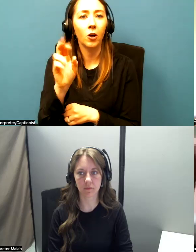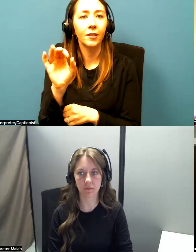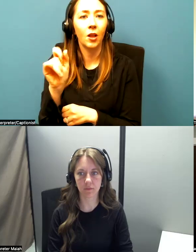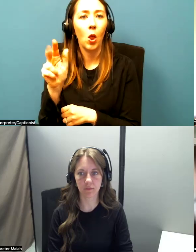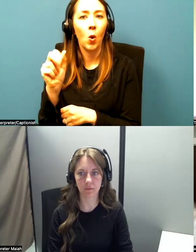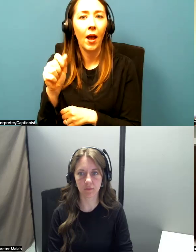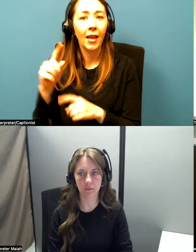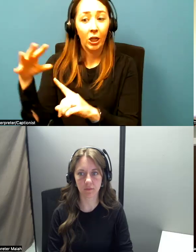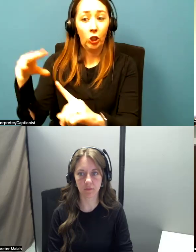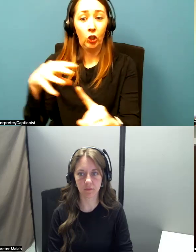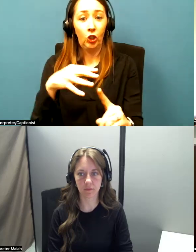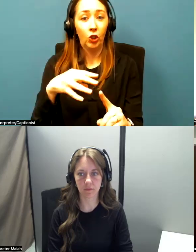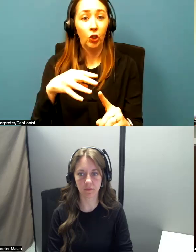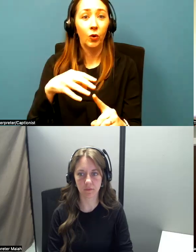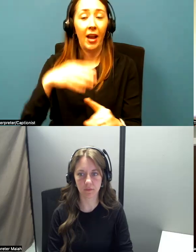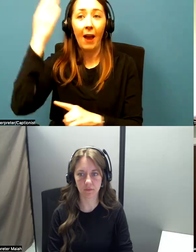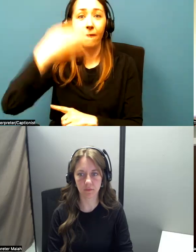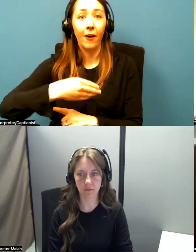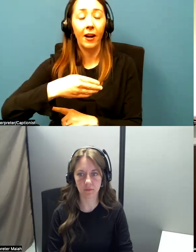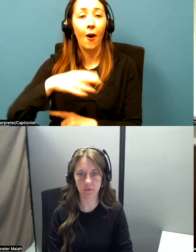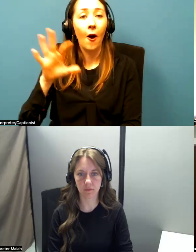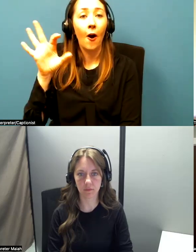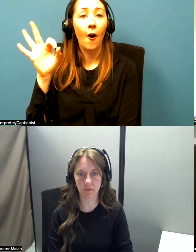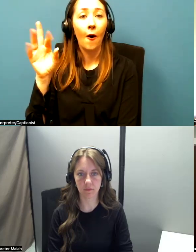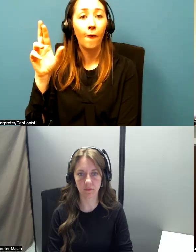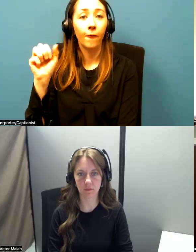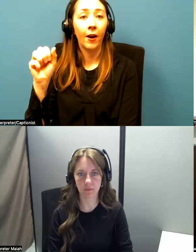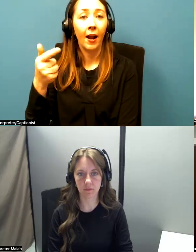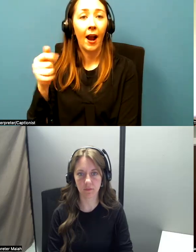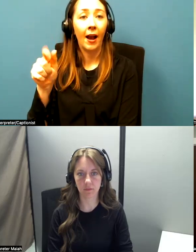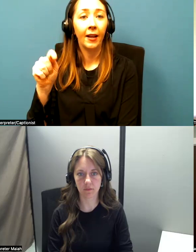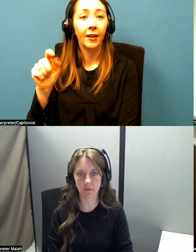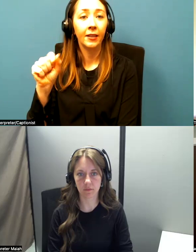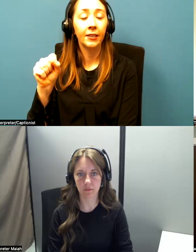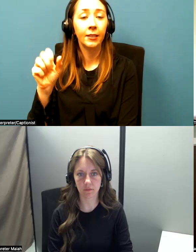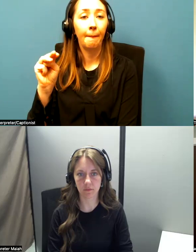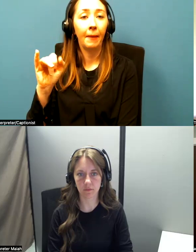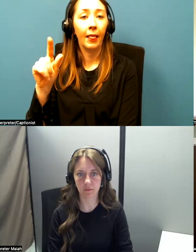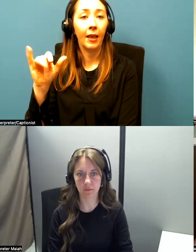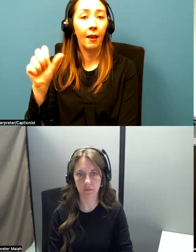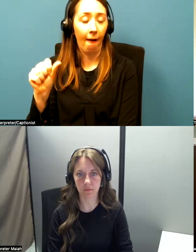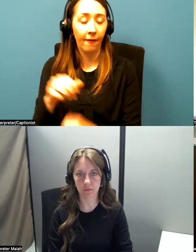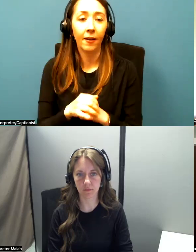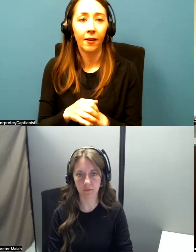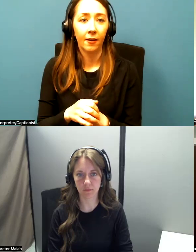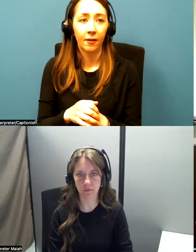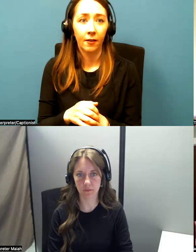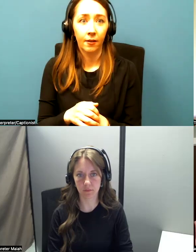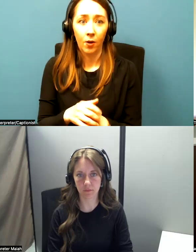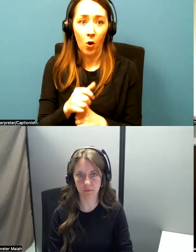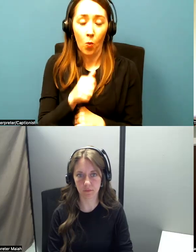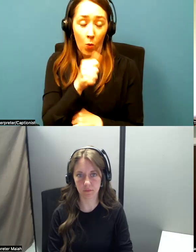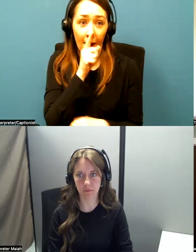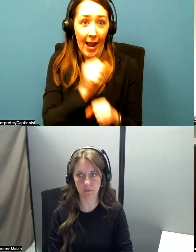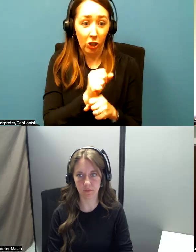shoot right in front of Sagrada Familia. Um, and like we weren't